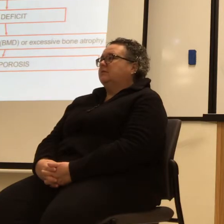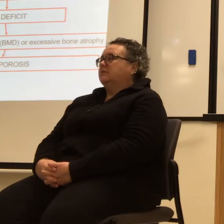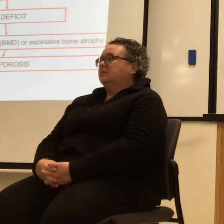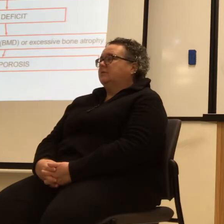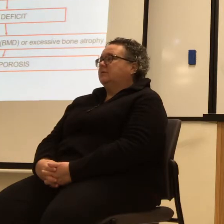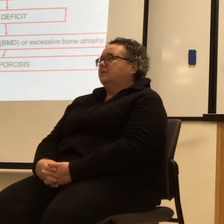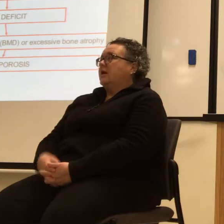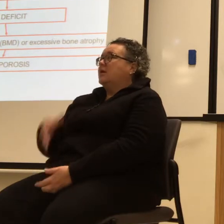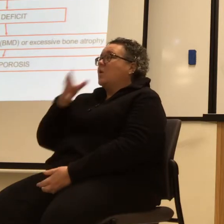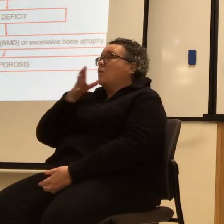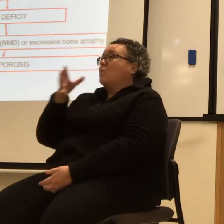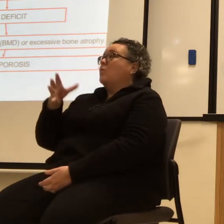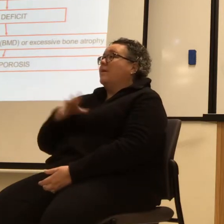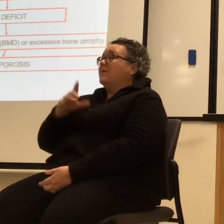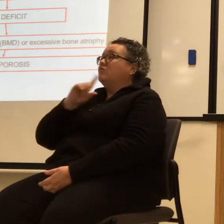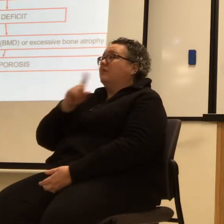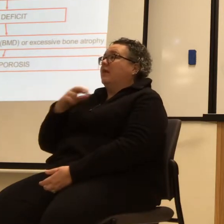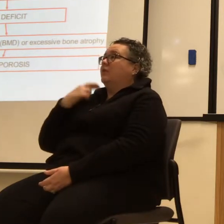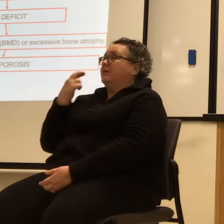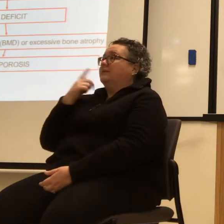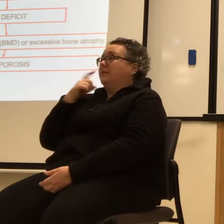manifestation